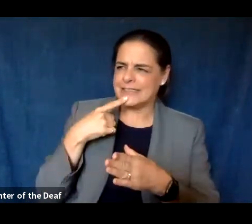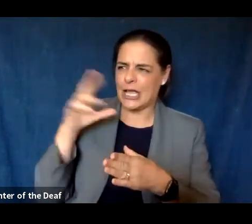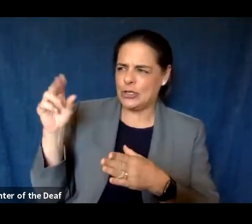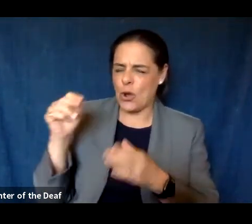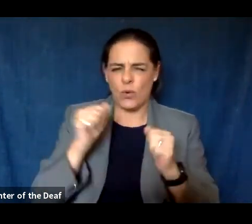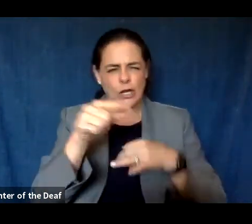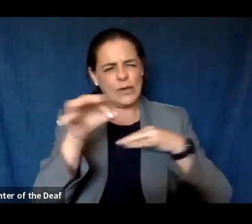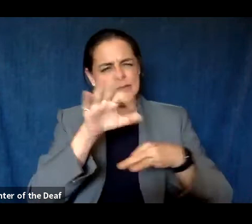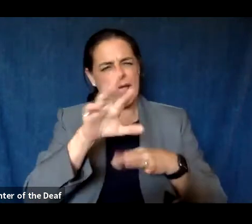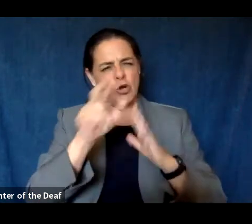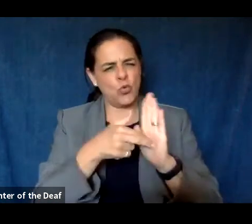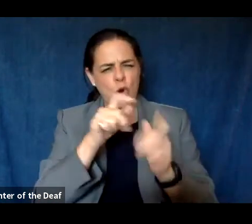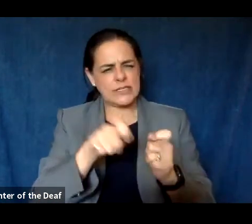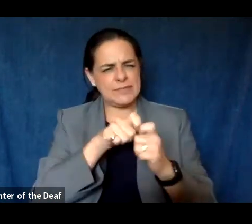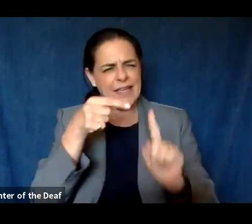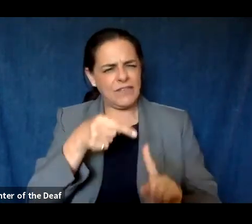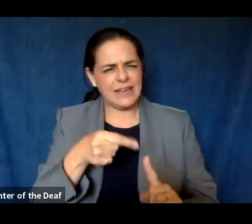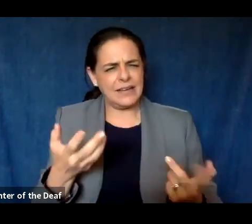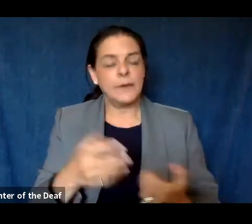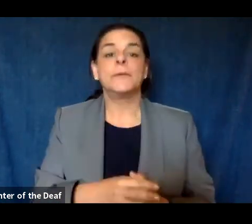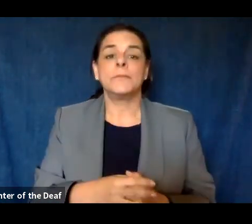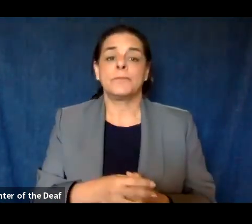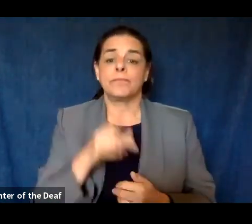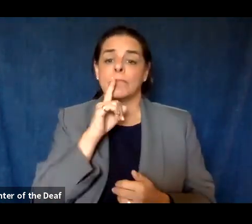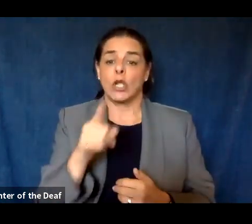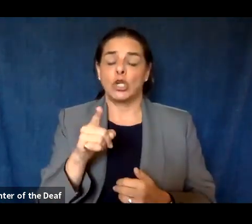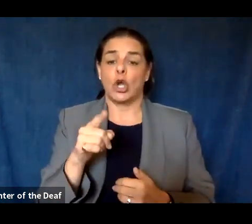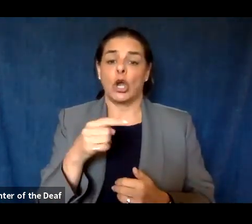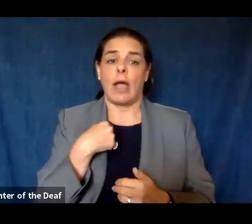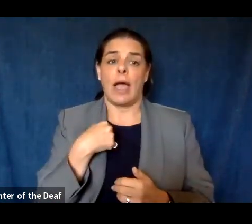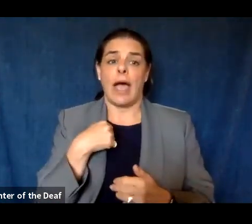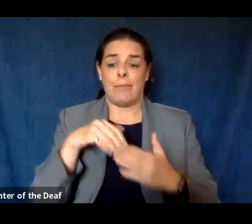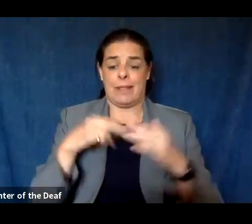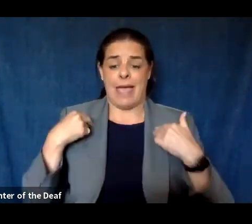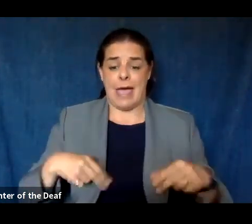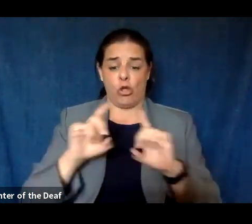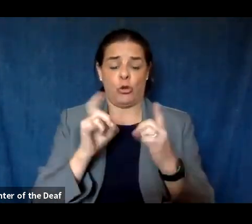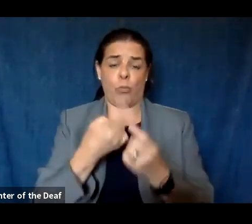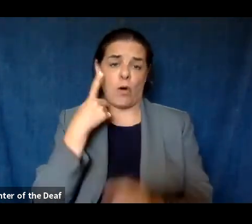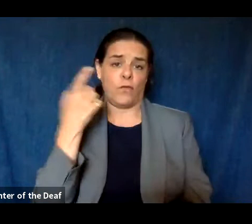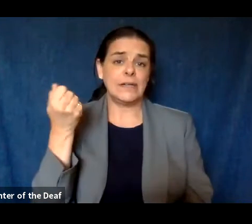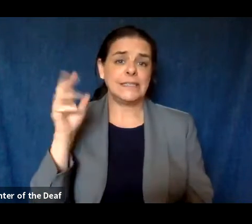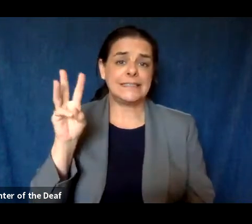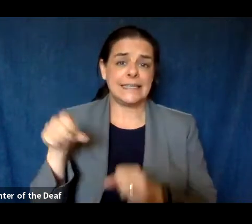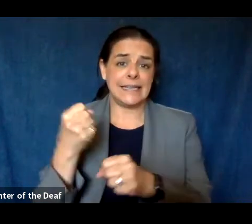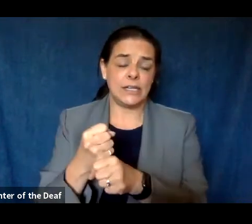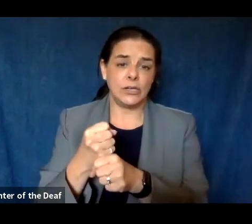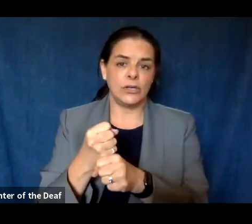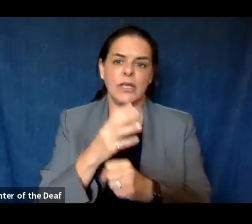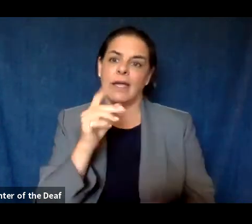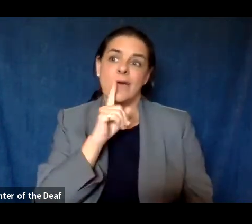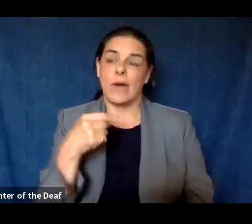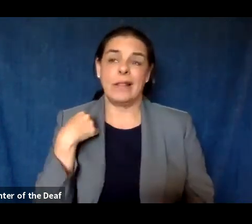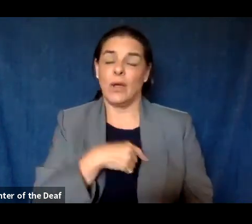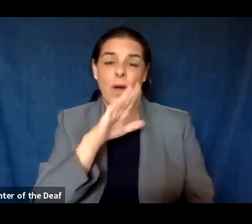Sure. I've been in this role, not in this role for 16 years, but in the health department for 16 years. And we've really never had to